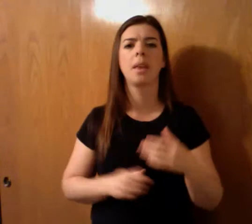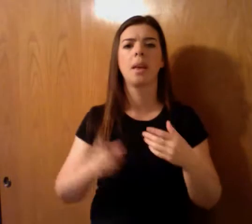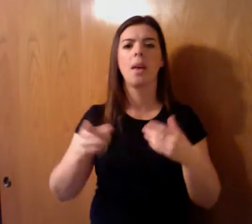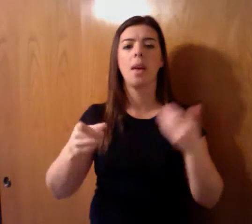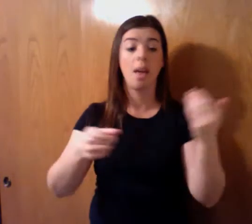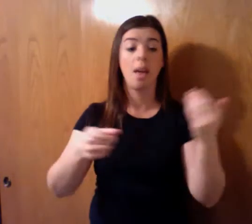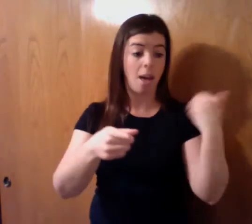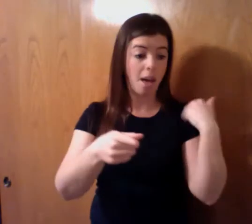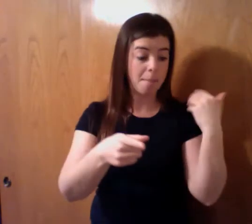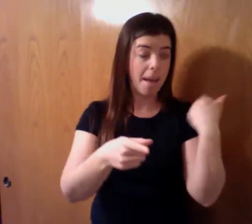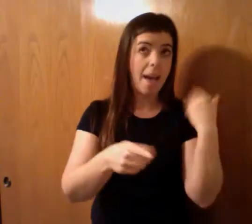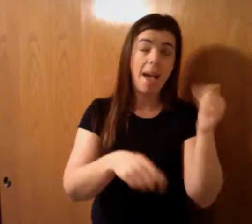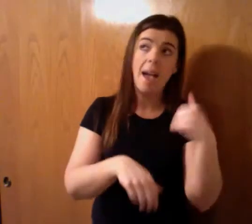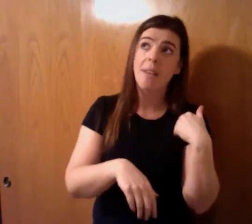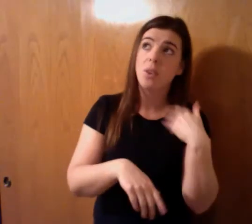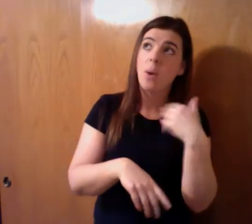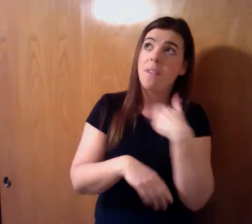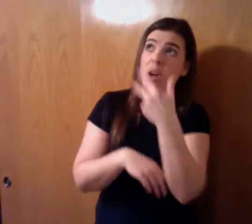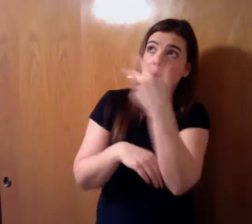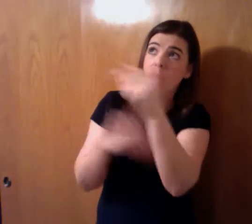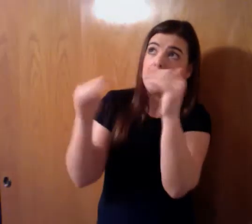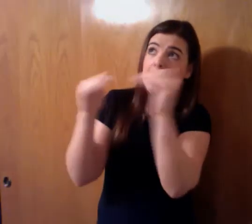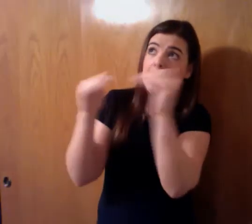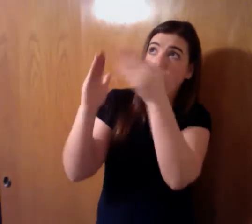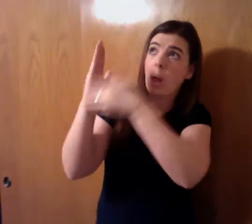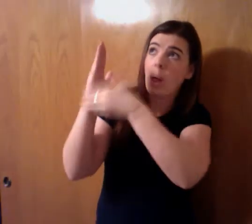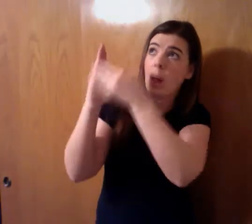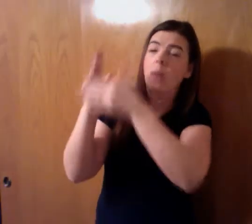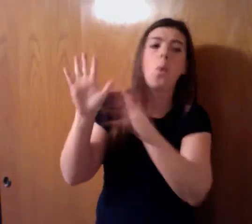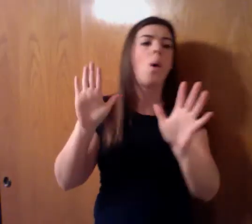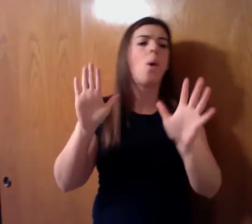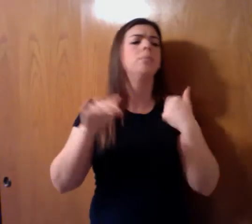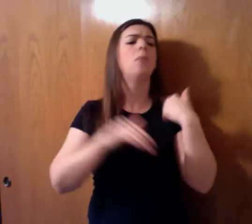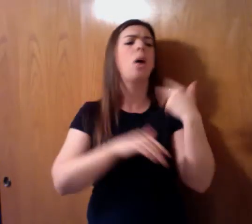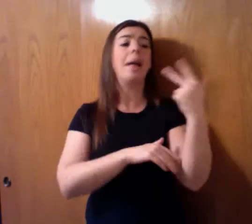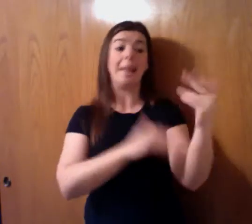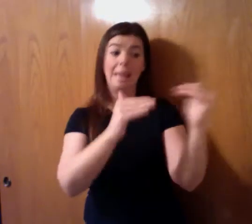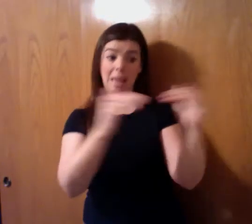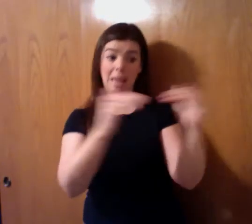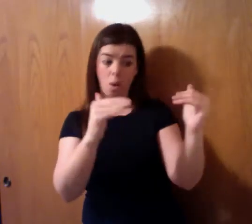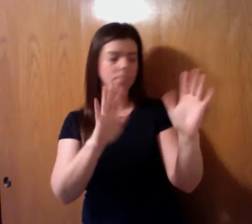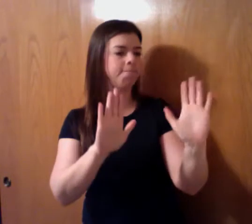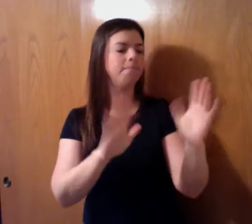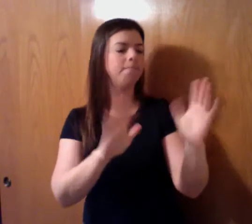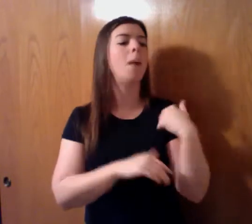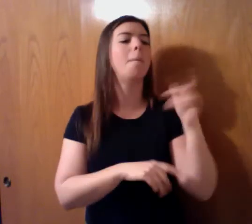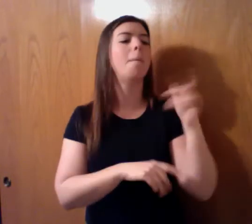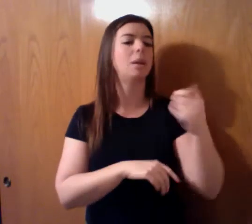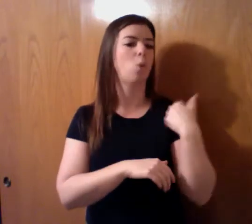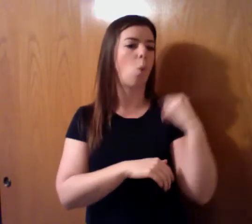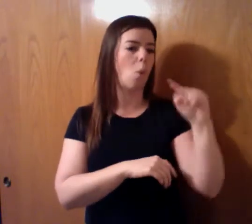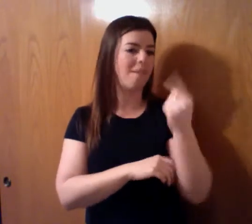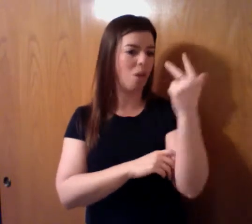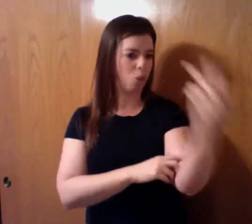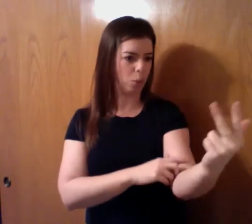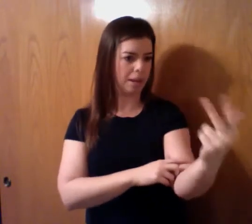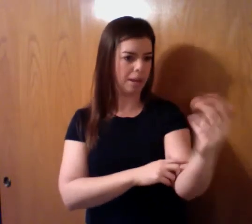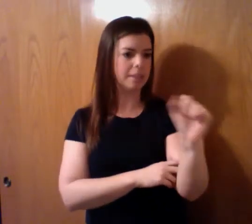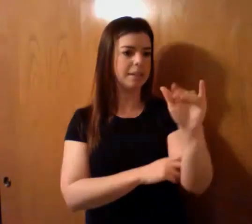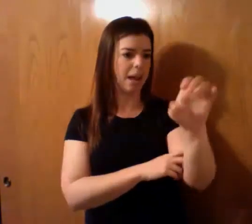have 3 equal sides. It doesn't have to be equal. They just have to be 3 sides. This one's a special kind of triangle because it